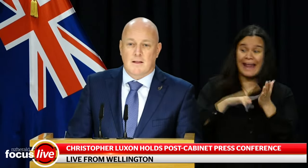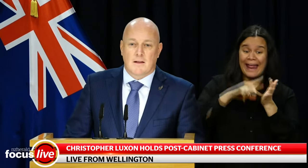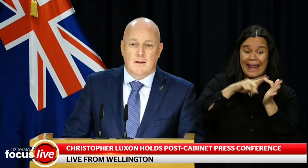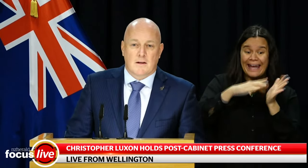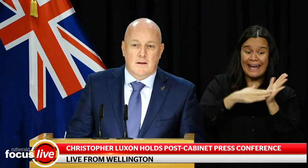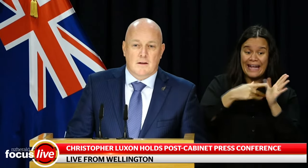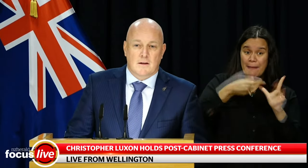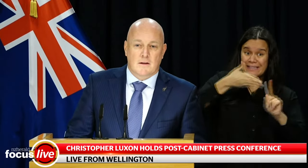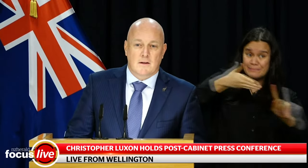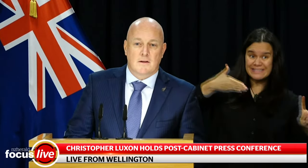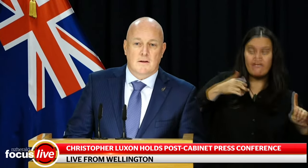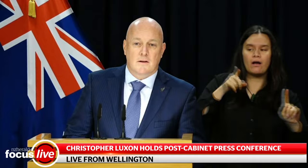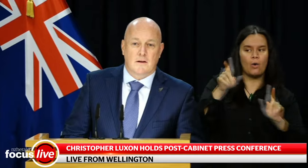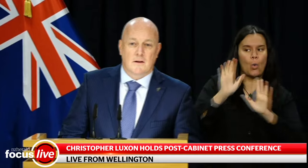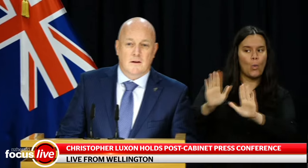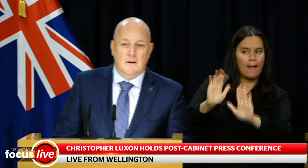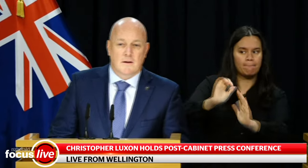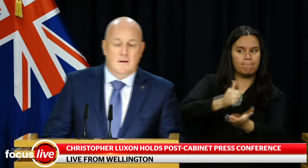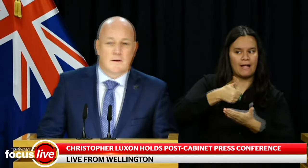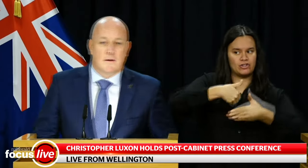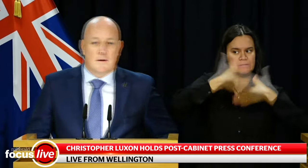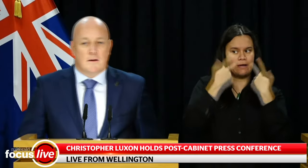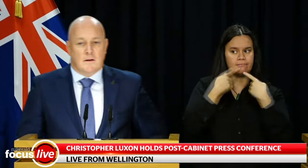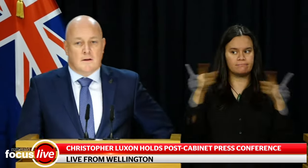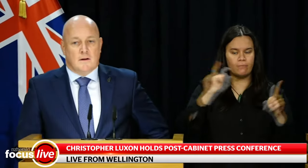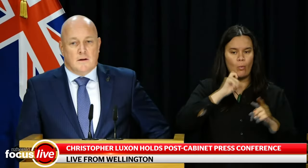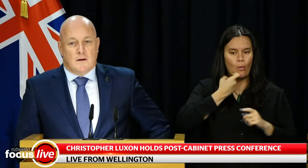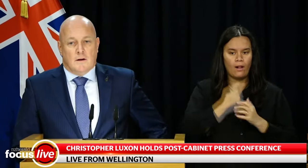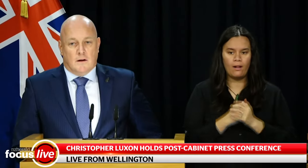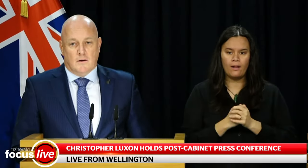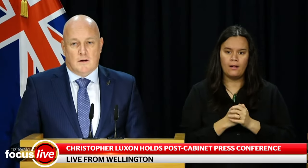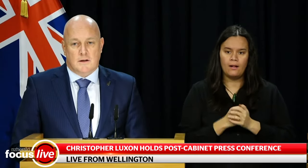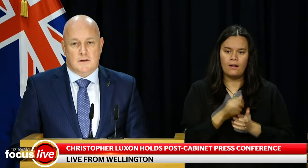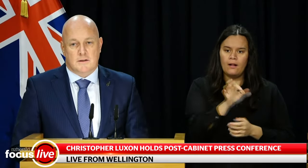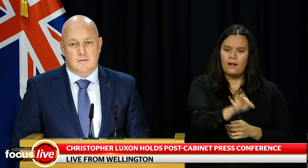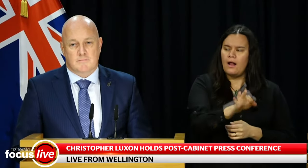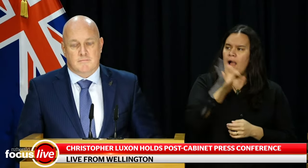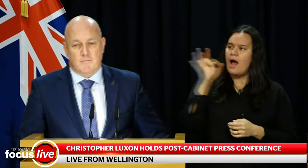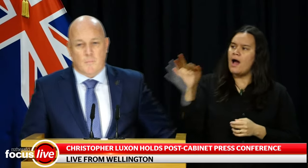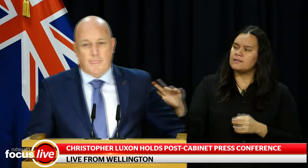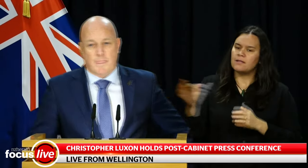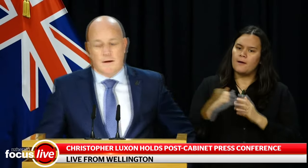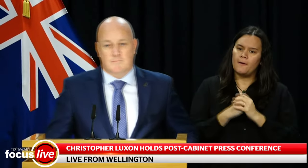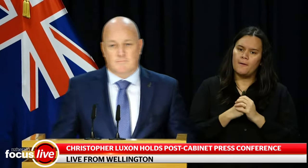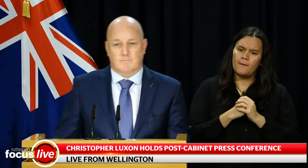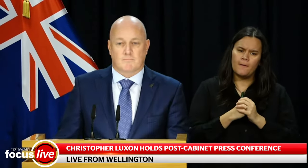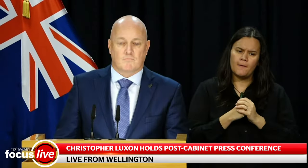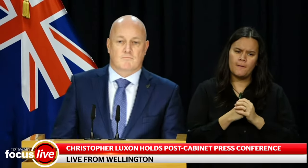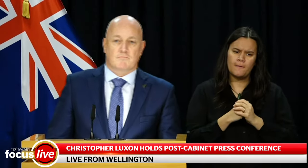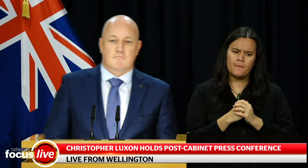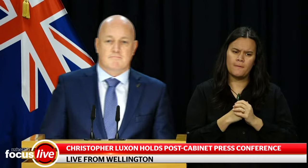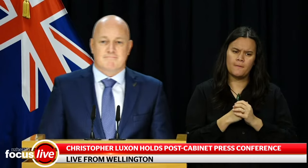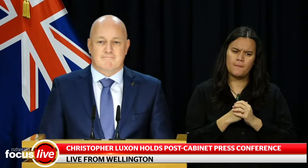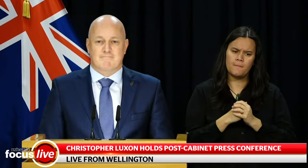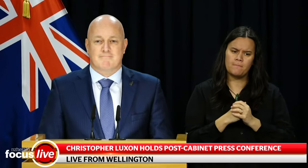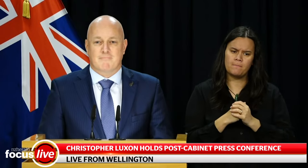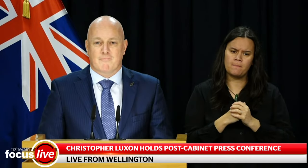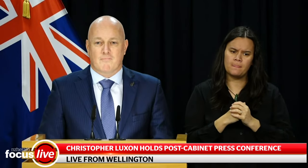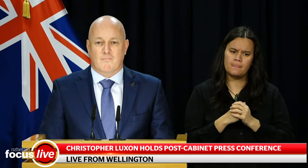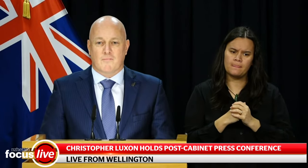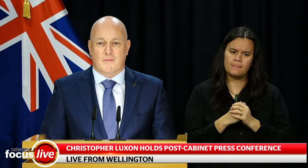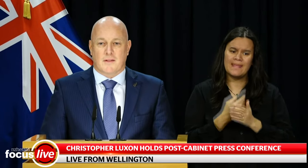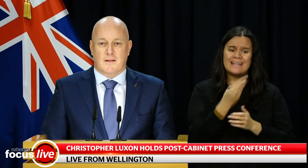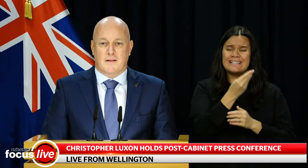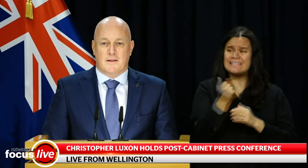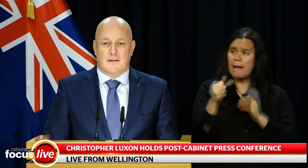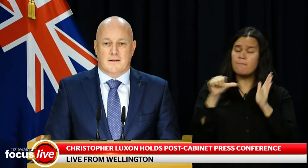Can I just ask you about these overs and unders that you were talking about? I mean, in the past, you said swings and roundabouts. Today, you said overs and unders. And I'm just kind of curious as to where